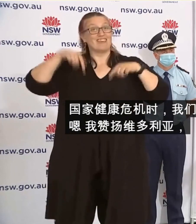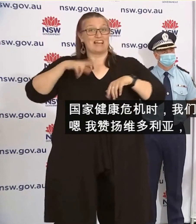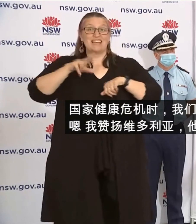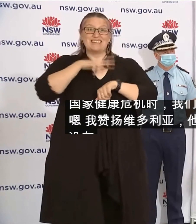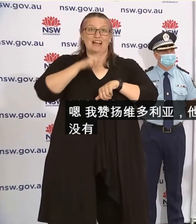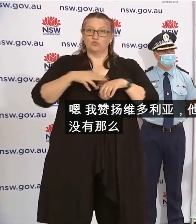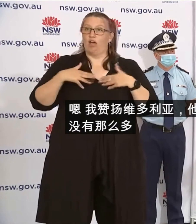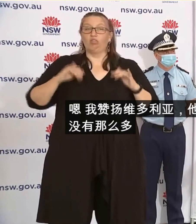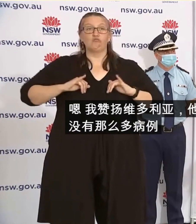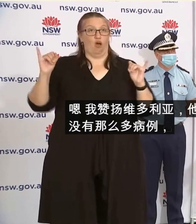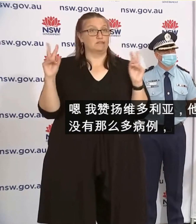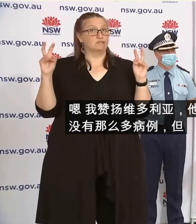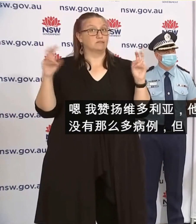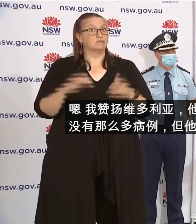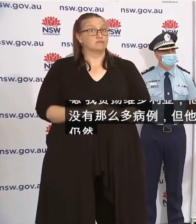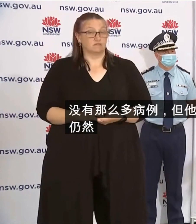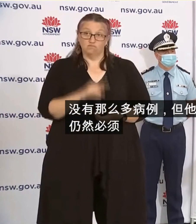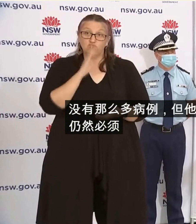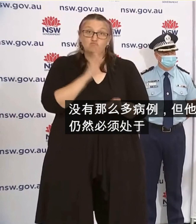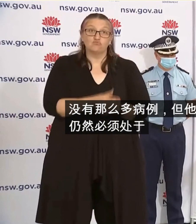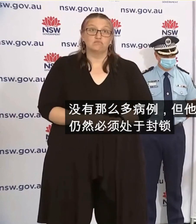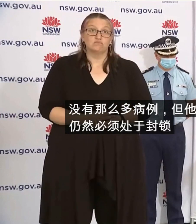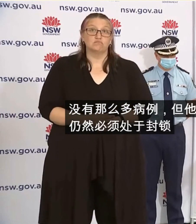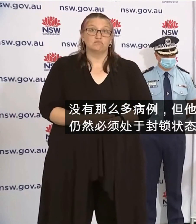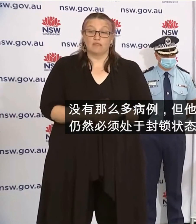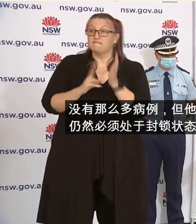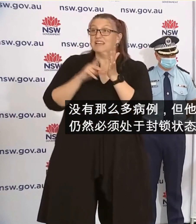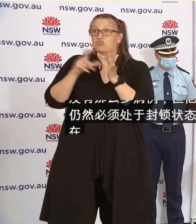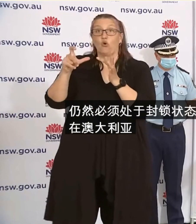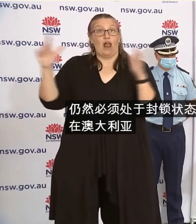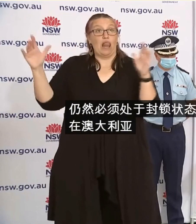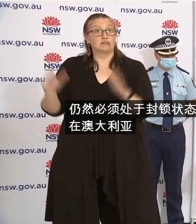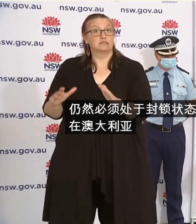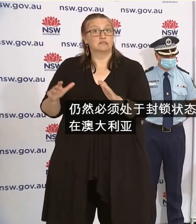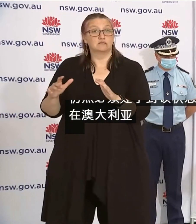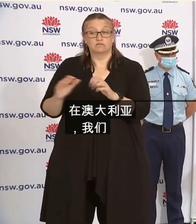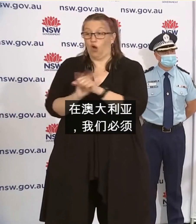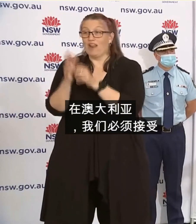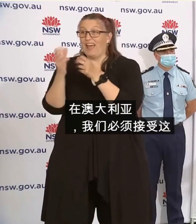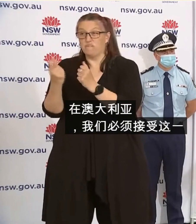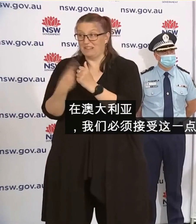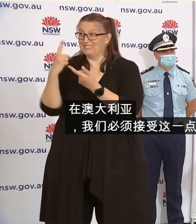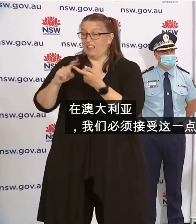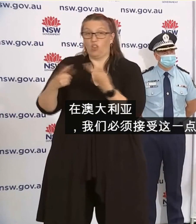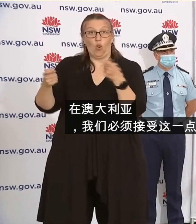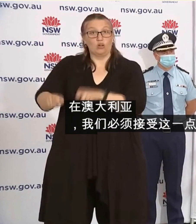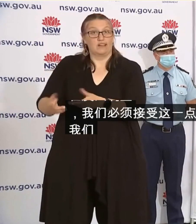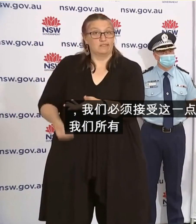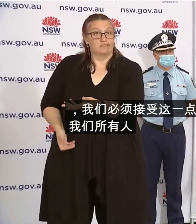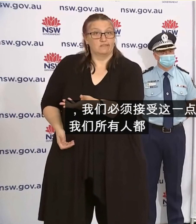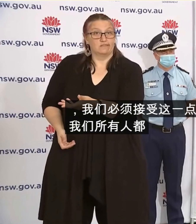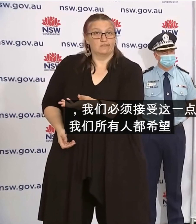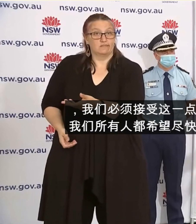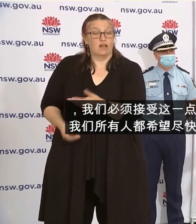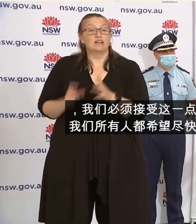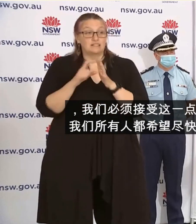commend Victoria. They don't have as many cases, but they're still having to be in lockdown. Delta is here in Australia, and we have to accept that. And whilst all